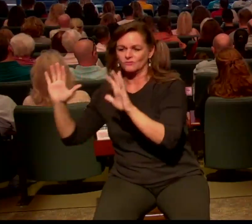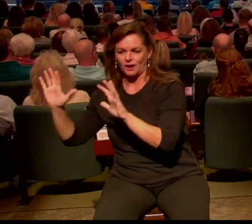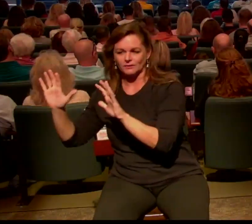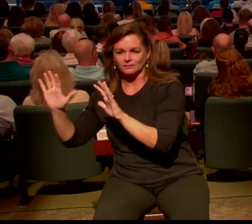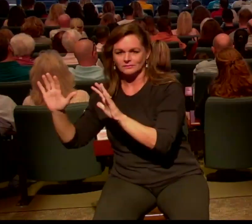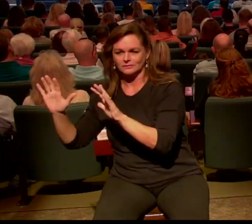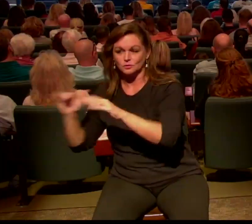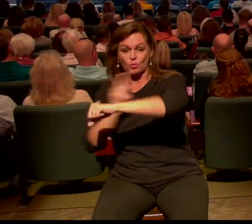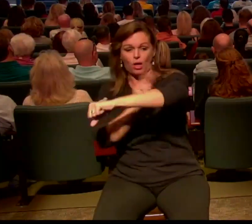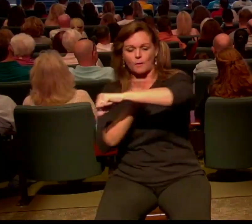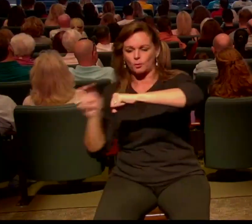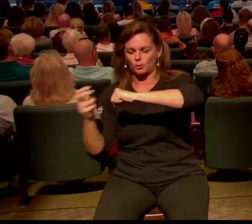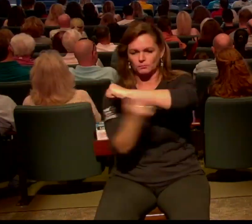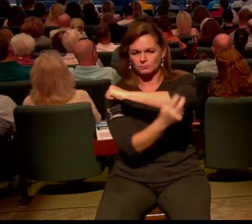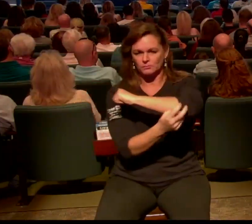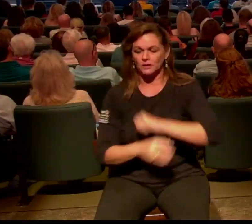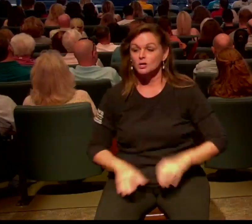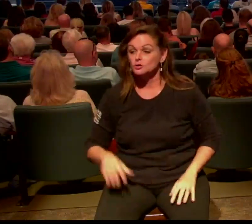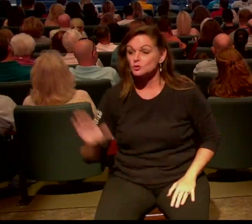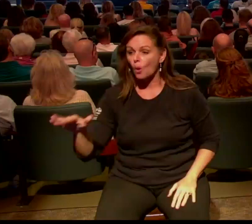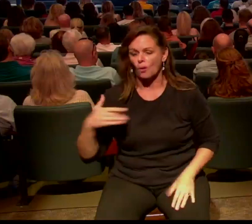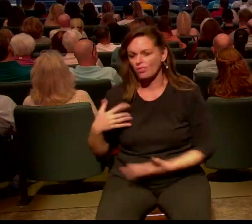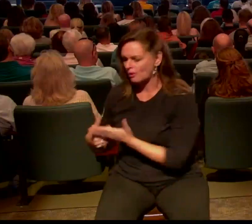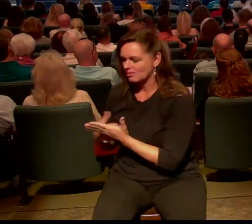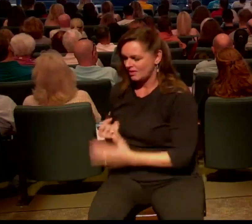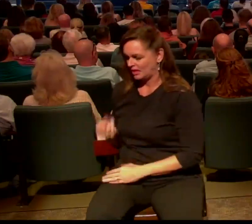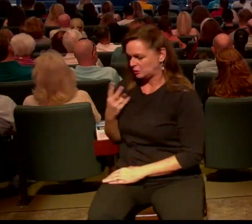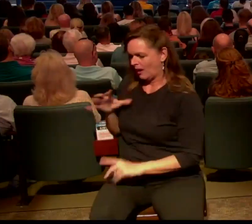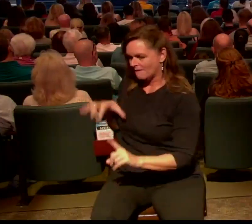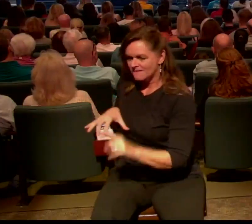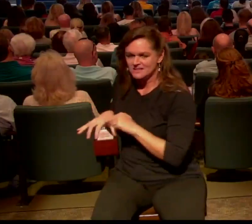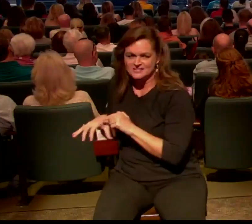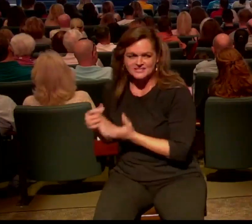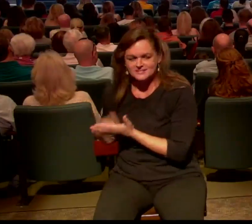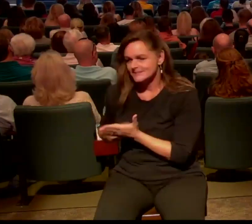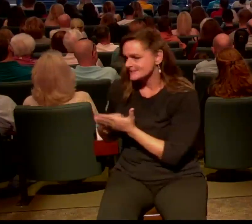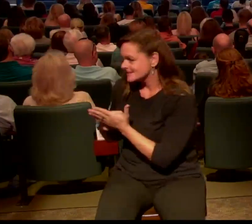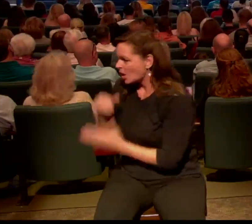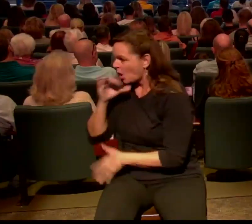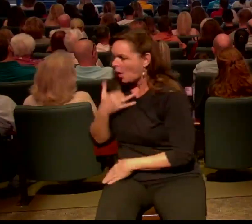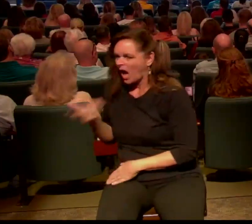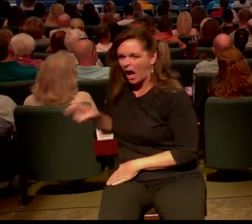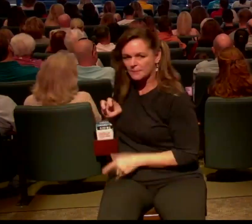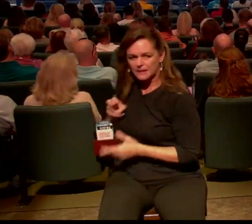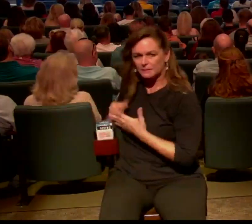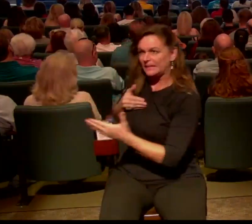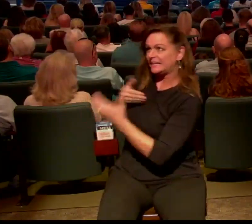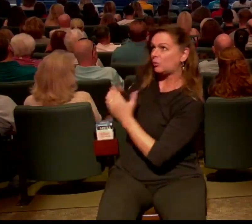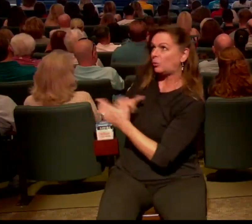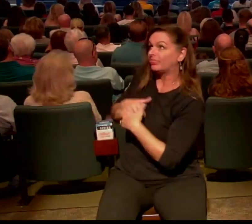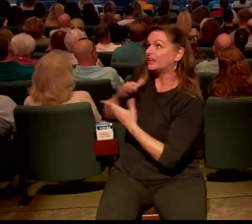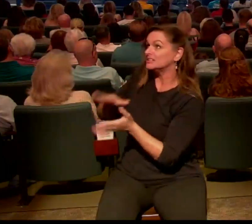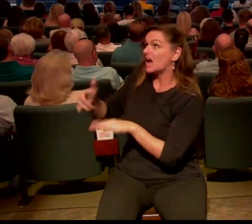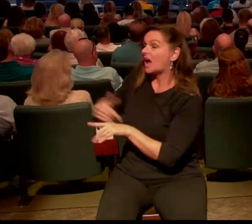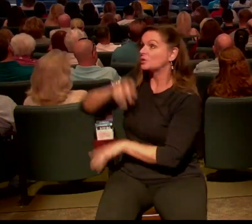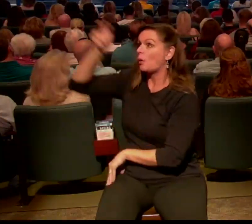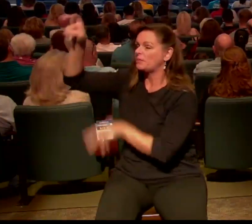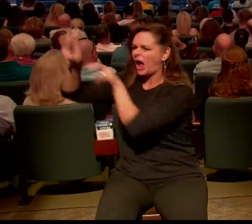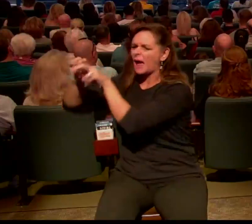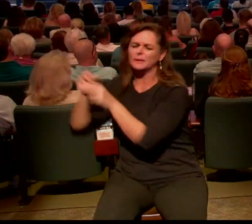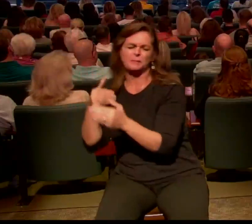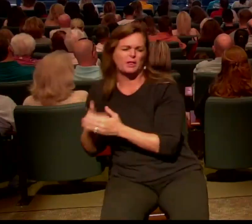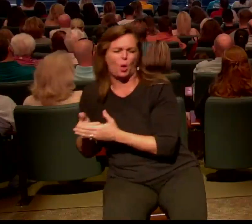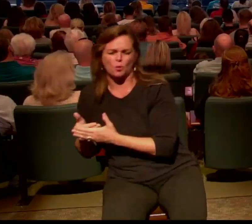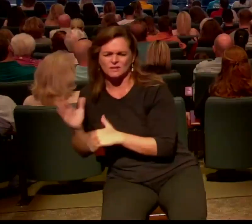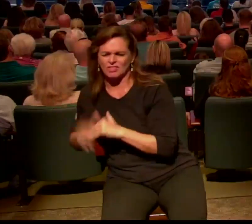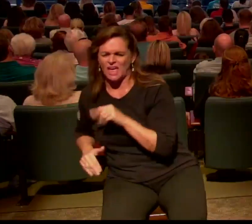about positioning themselves in the kingdom. And they're talking about who's going to be closest to Jesus. And they're kind of saying, "Well, I think I'm going to be a little closer